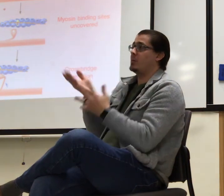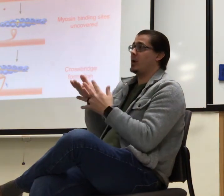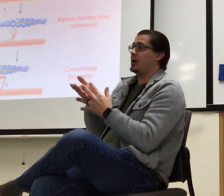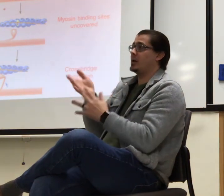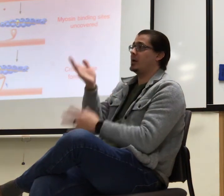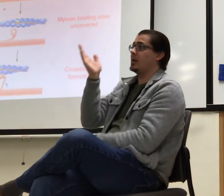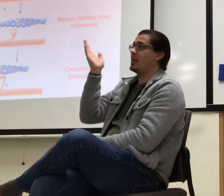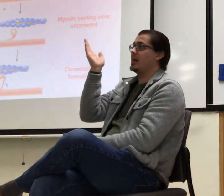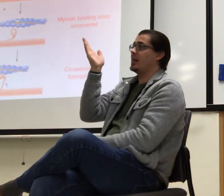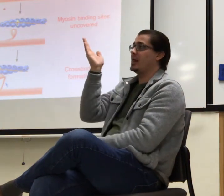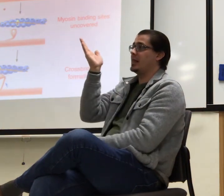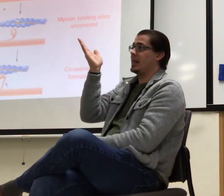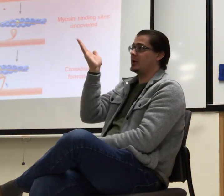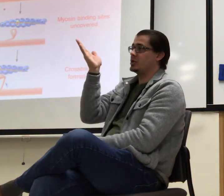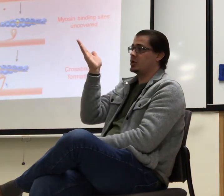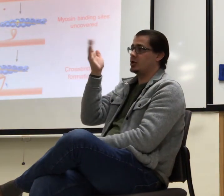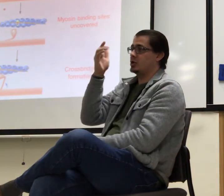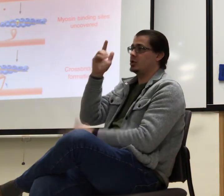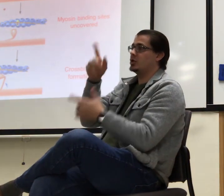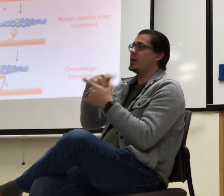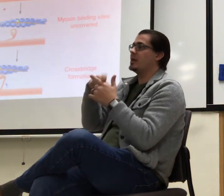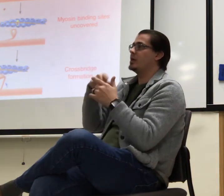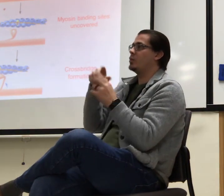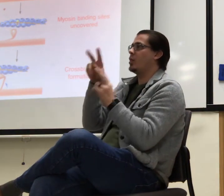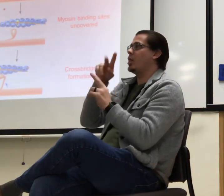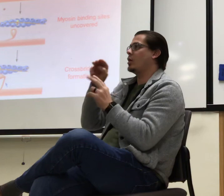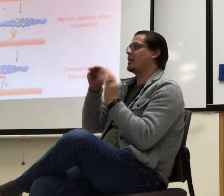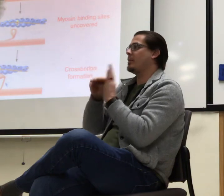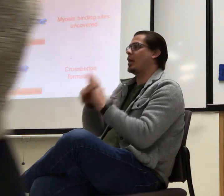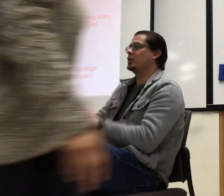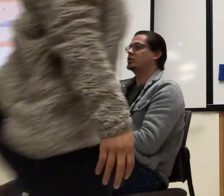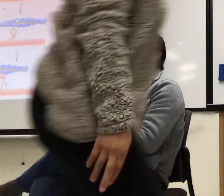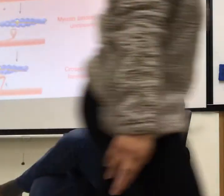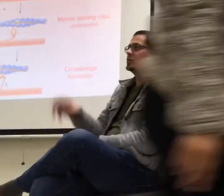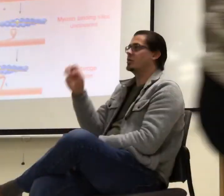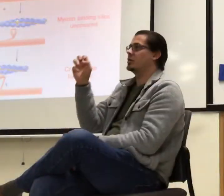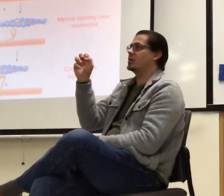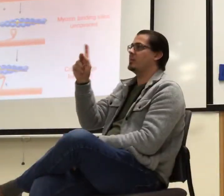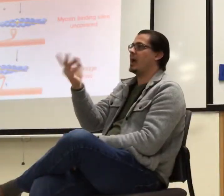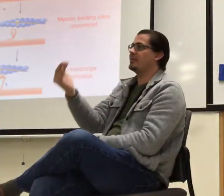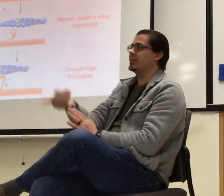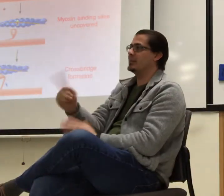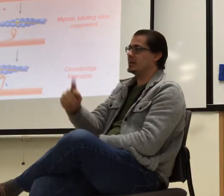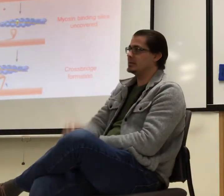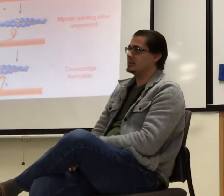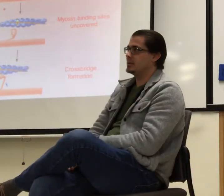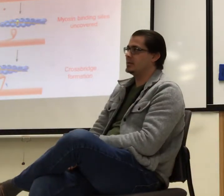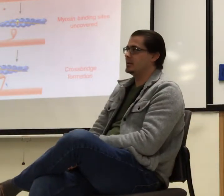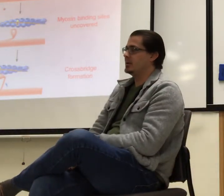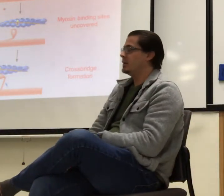time to fill these out and look at our lab models. So come back in 15 minutes.